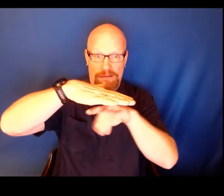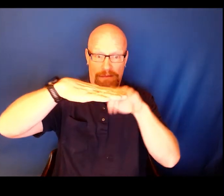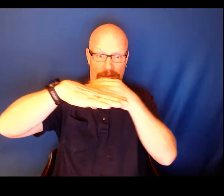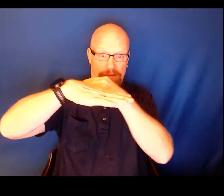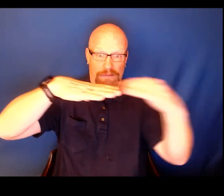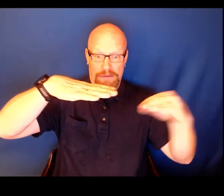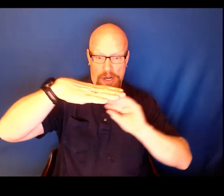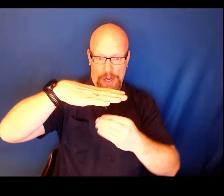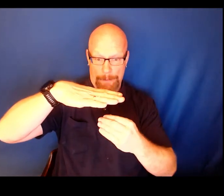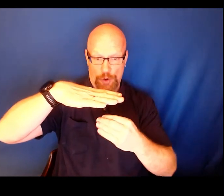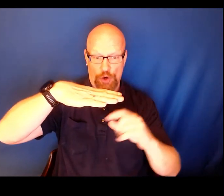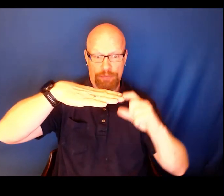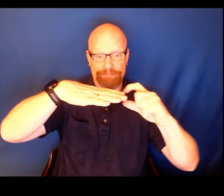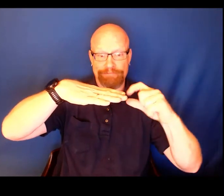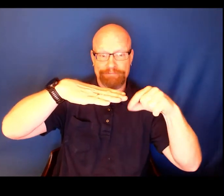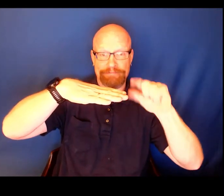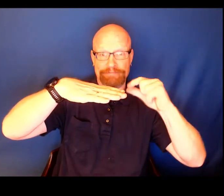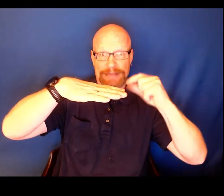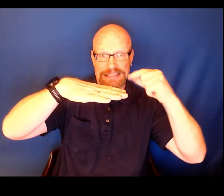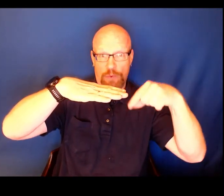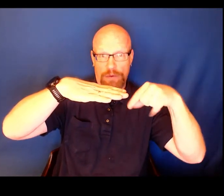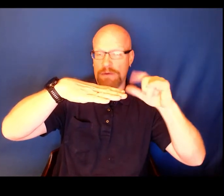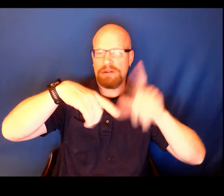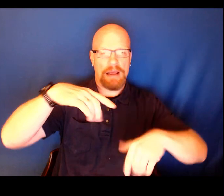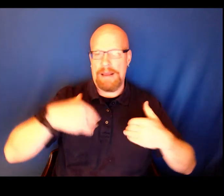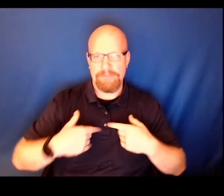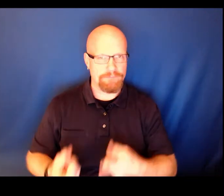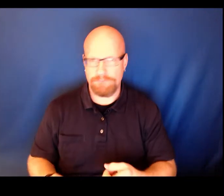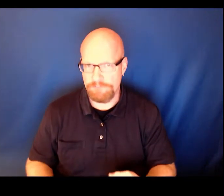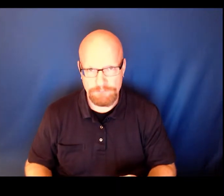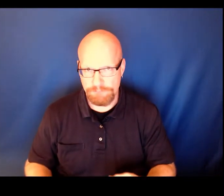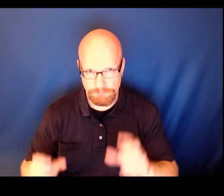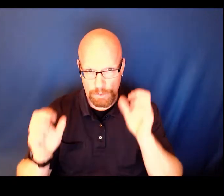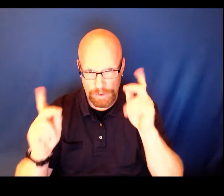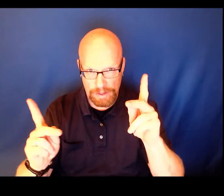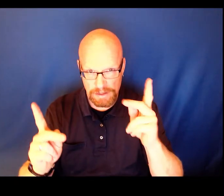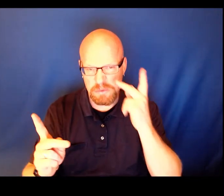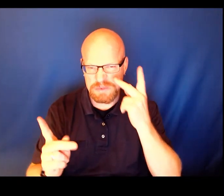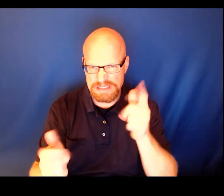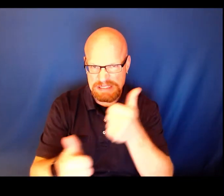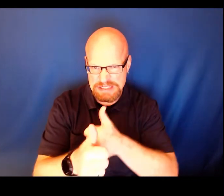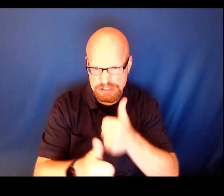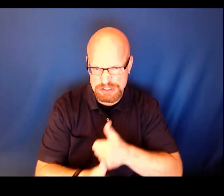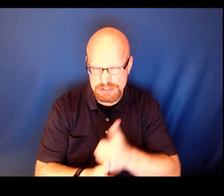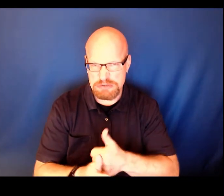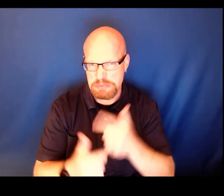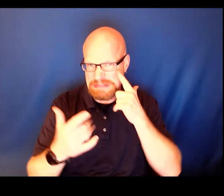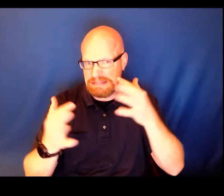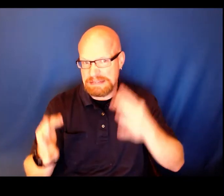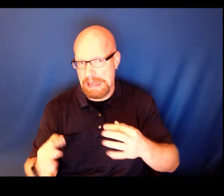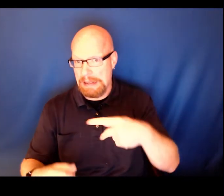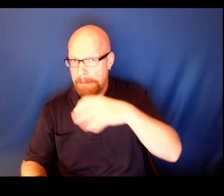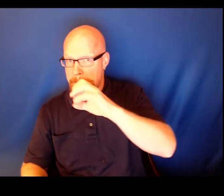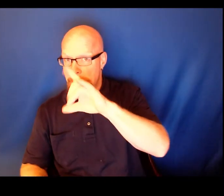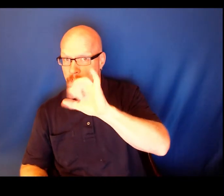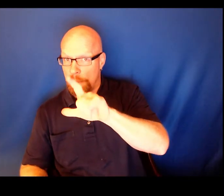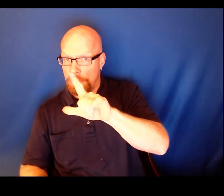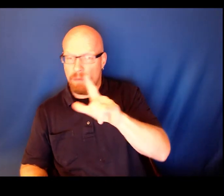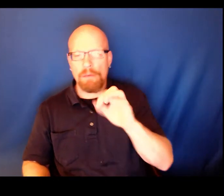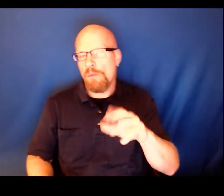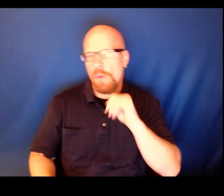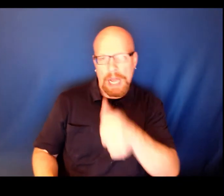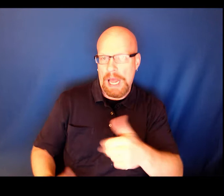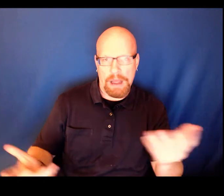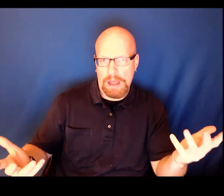-2. Or if you have a fraction, the variable cannot be in the denominator with an